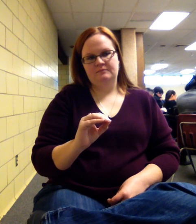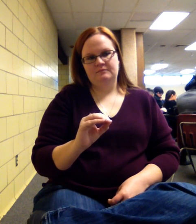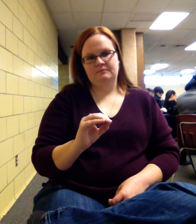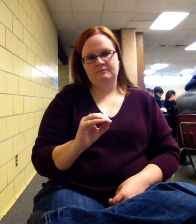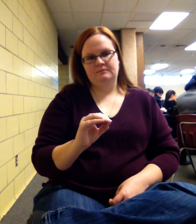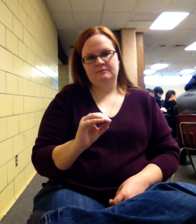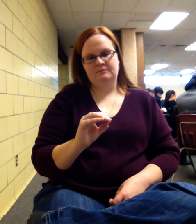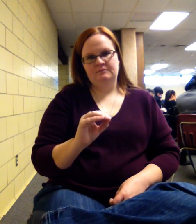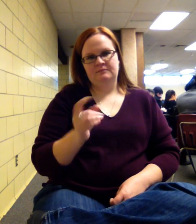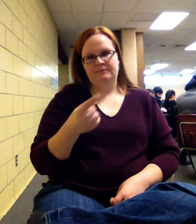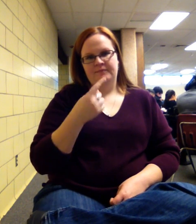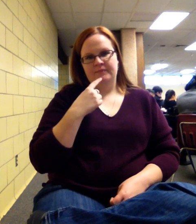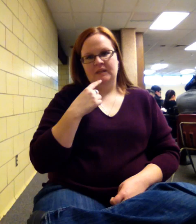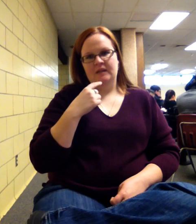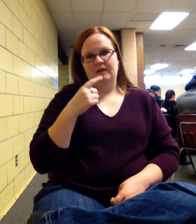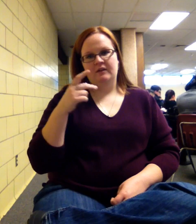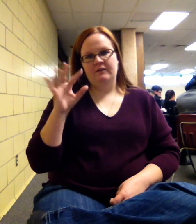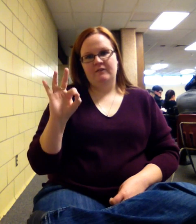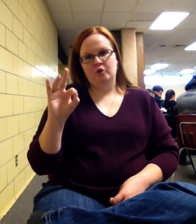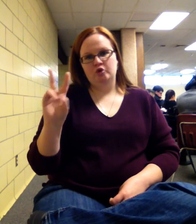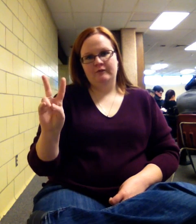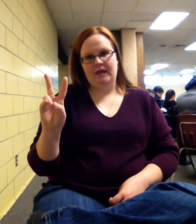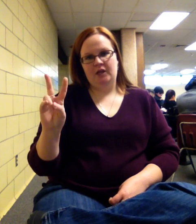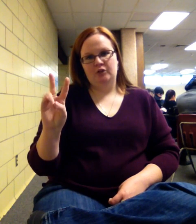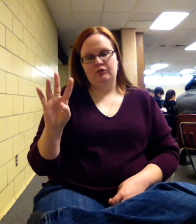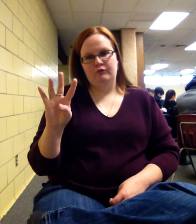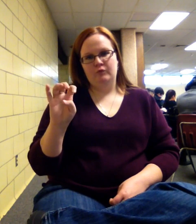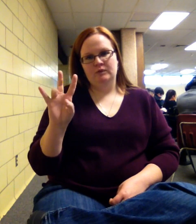And he's saying future value of 475.